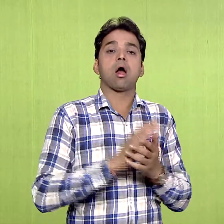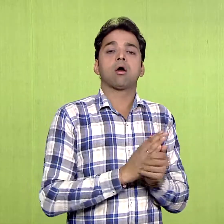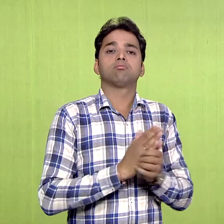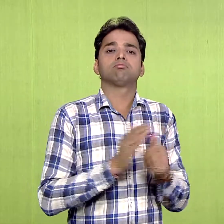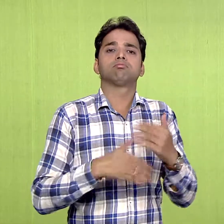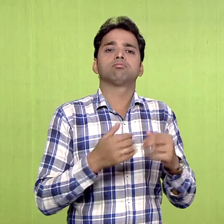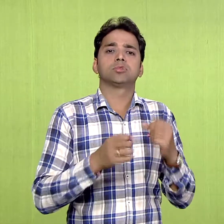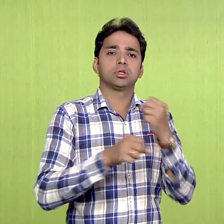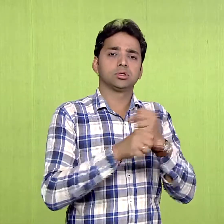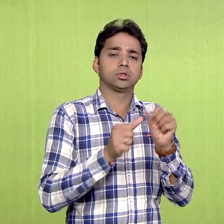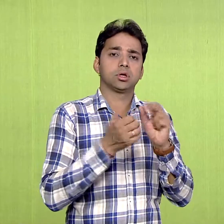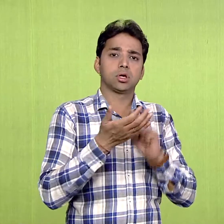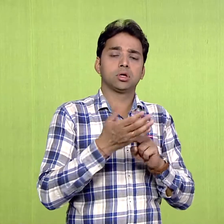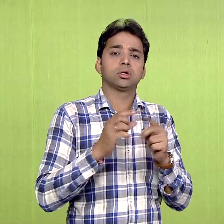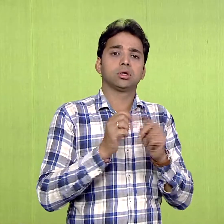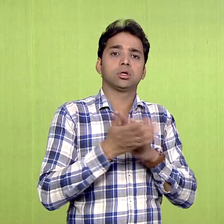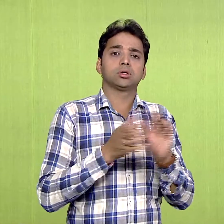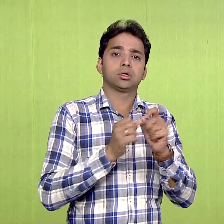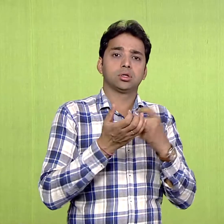which developed later.